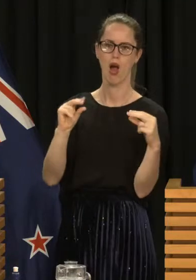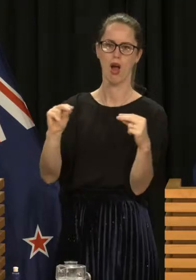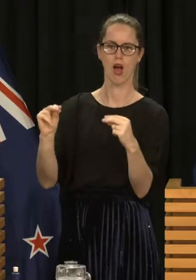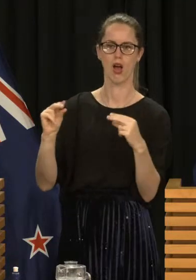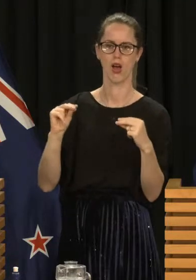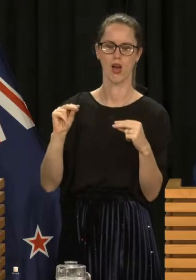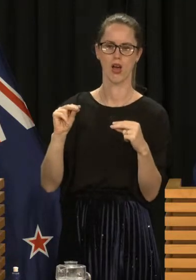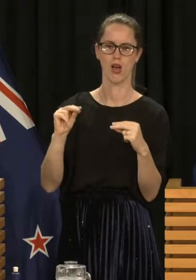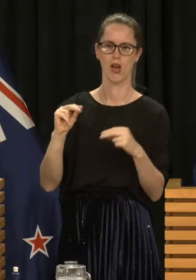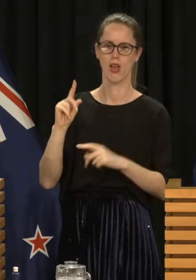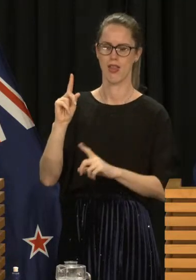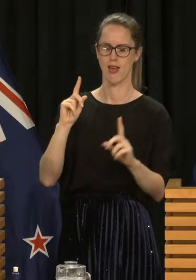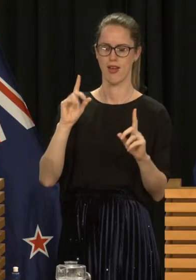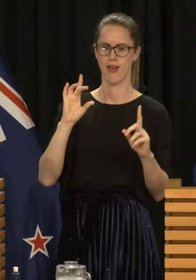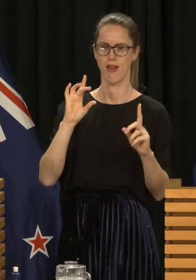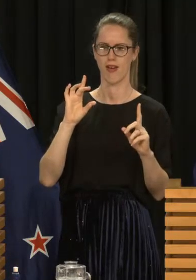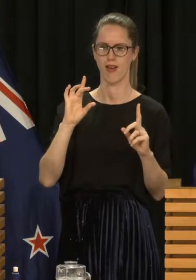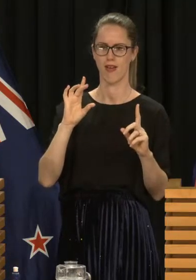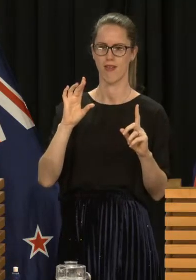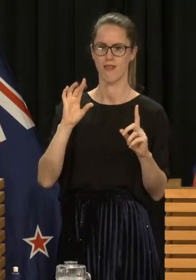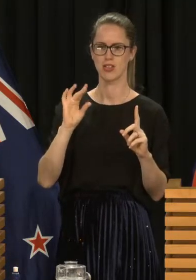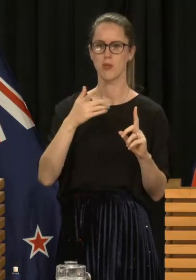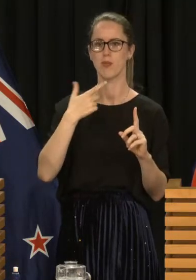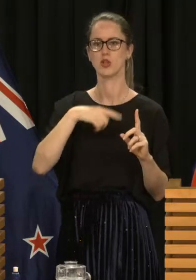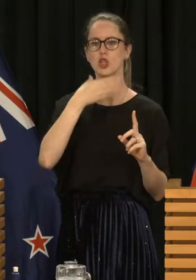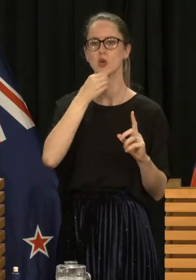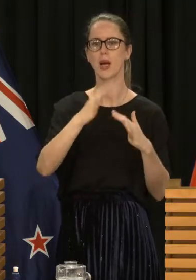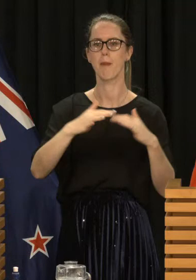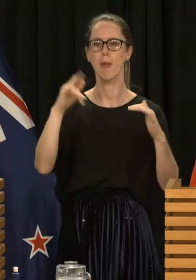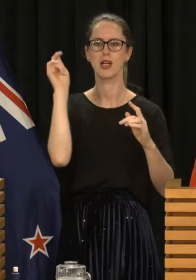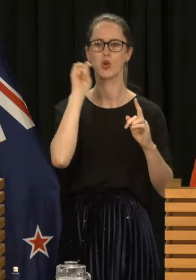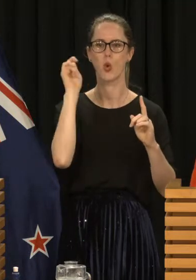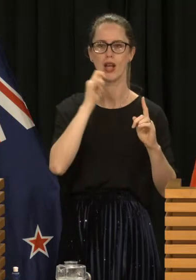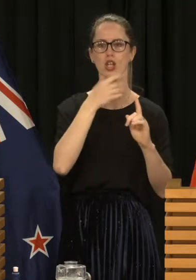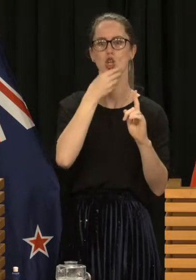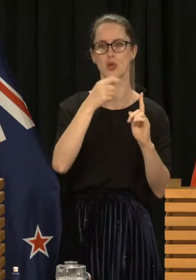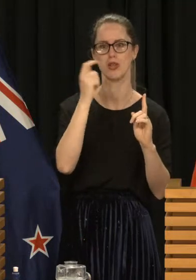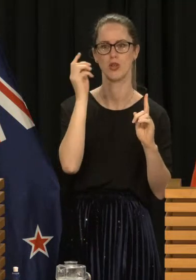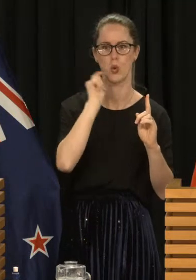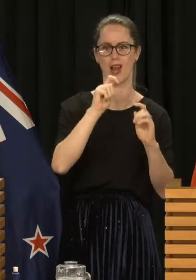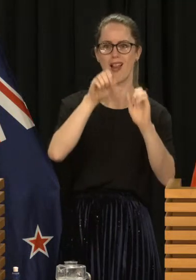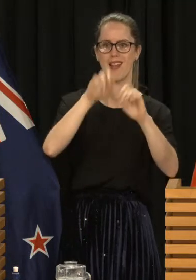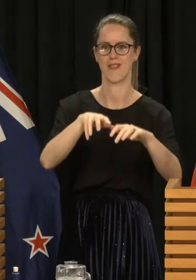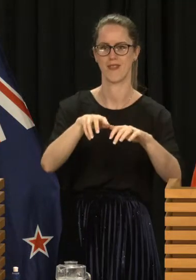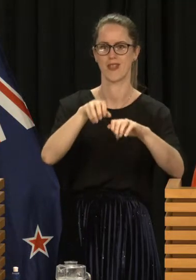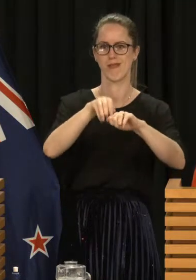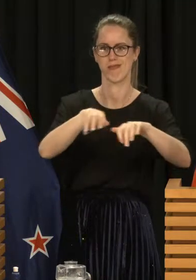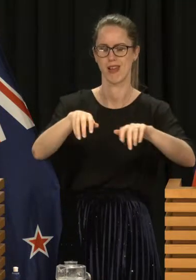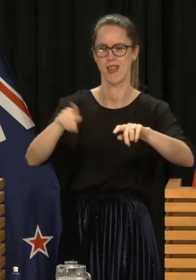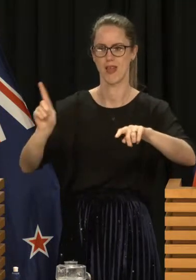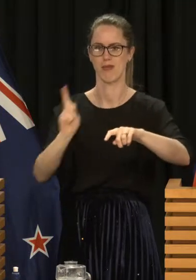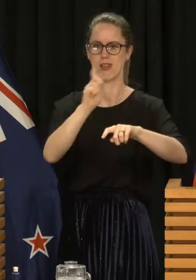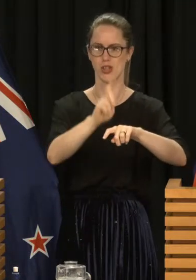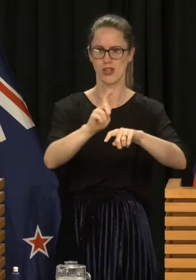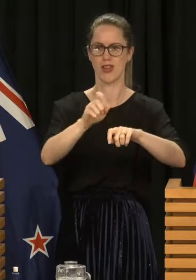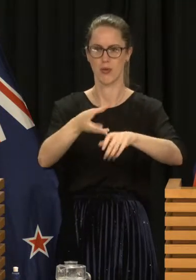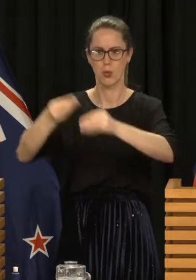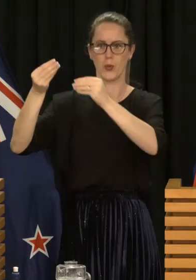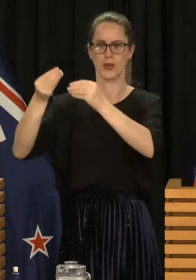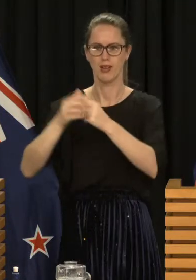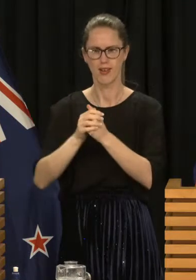that the infection could have come from use of a public toilet. Can you shed any light on that? So the